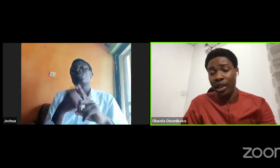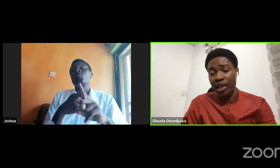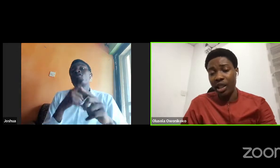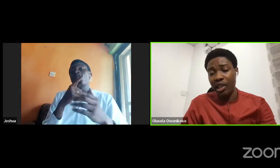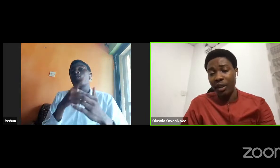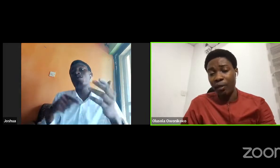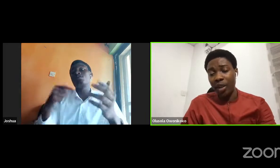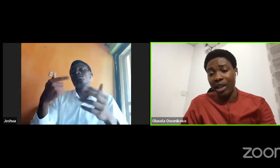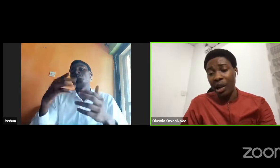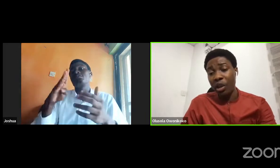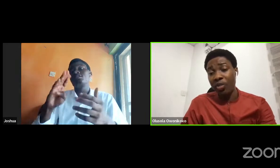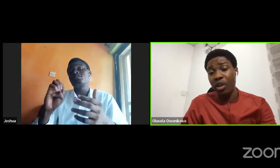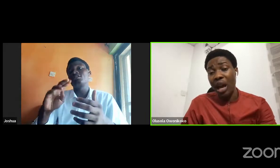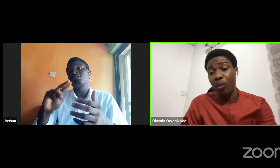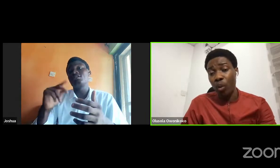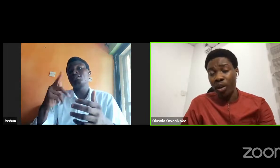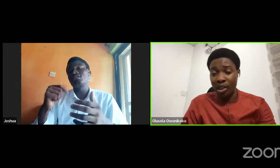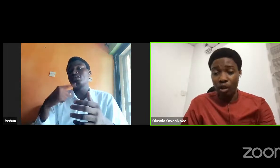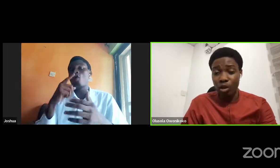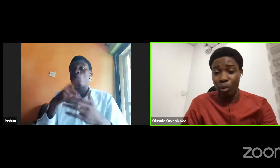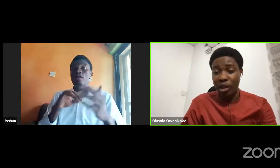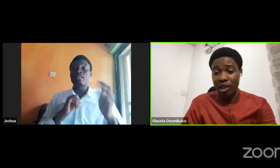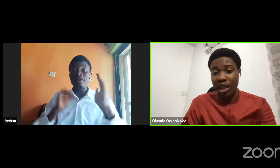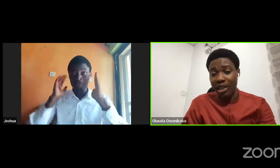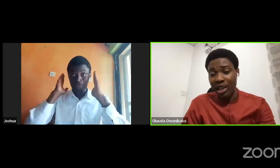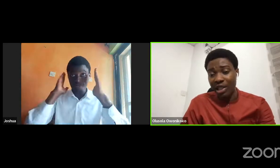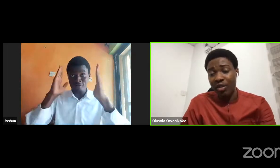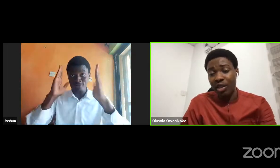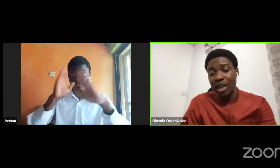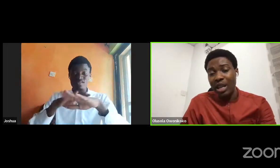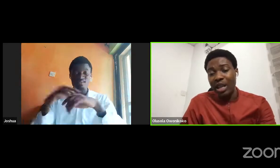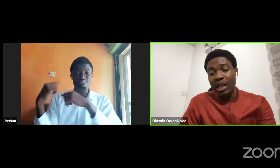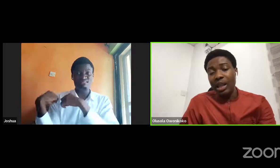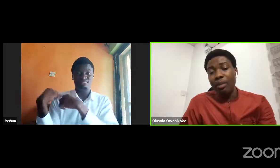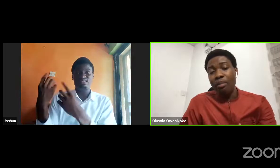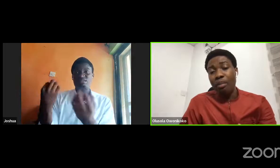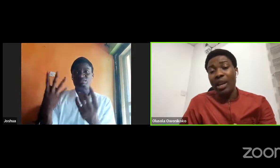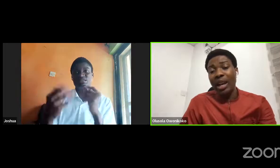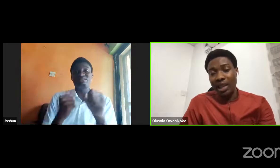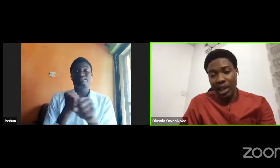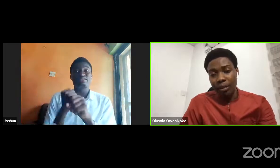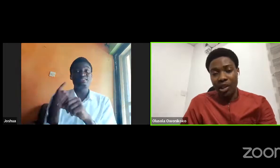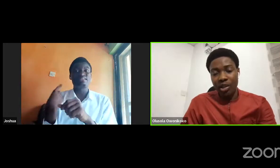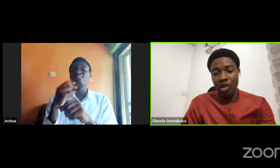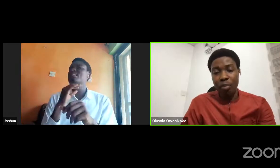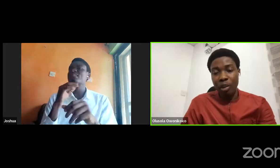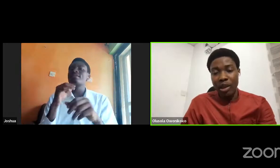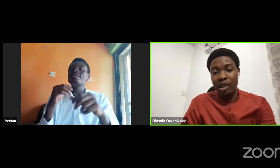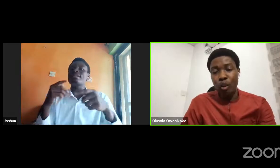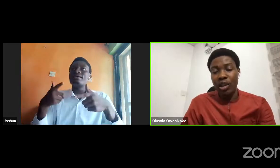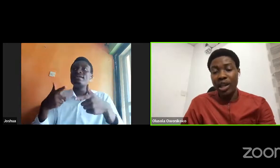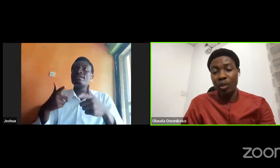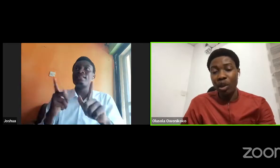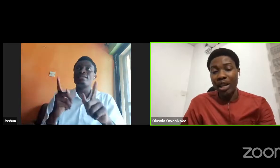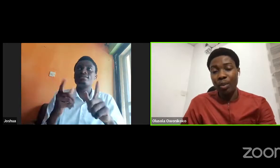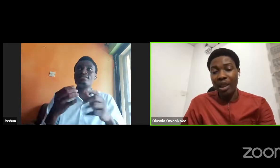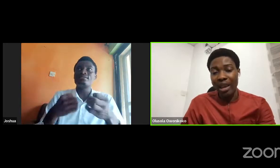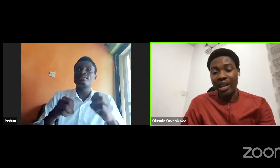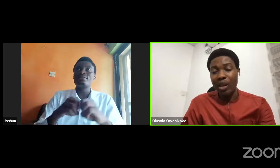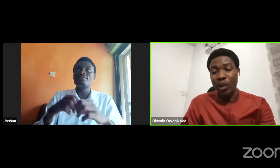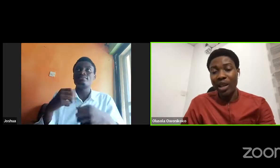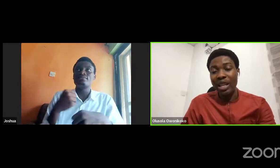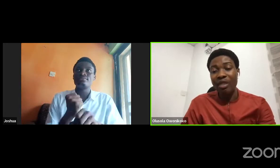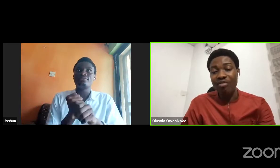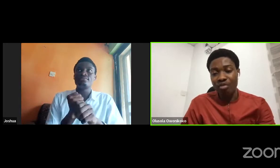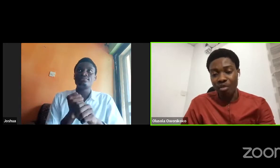or years is that we even have one is a good place to start. Let's even make attempts to implement what has been